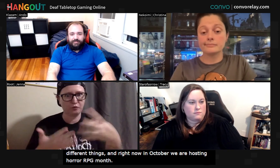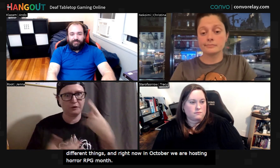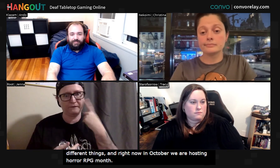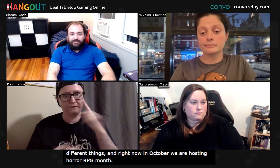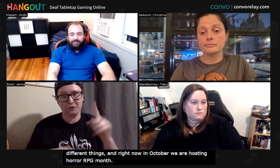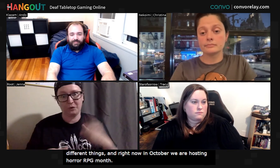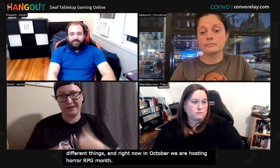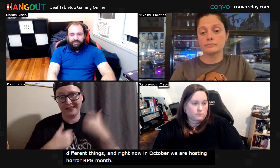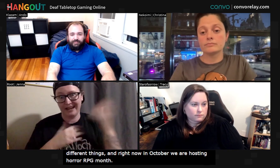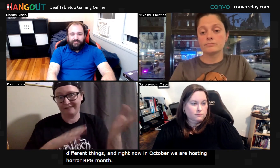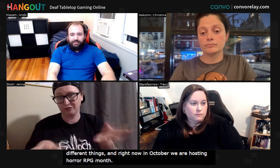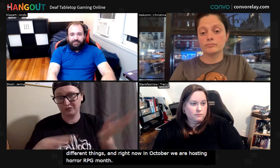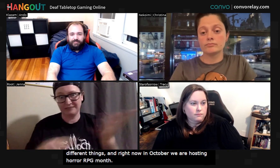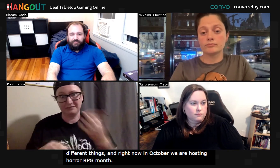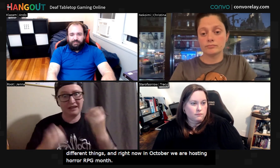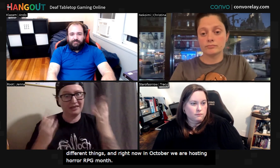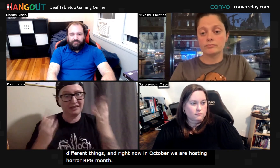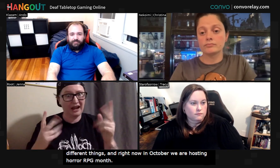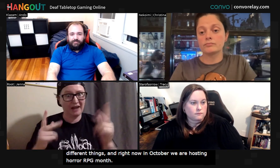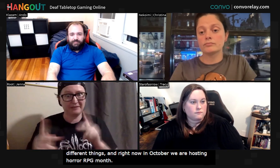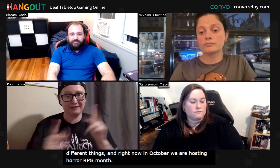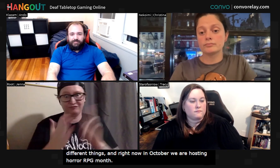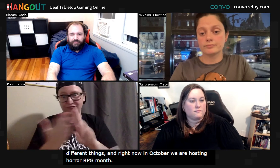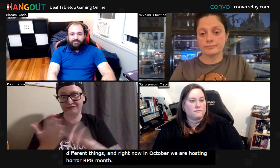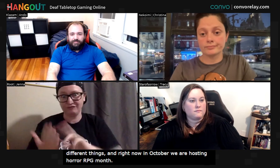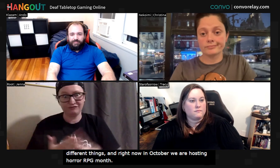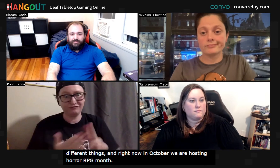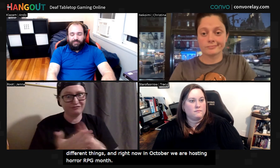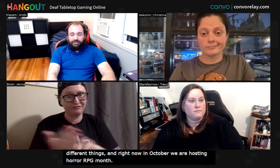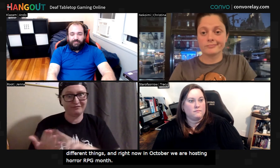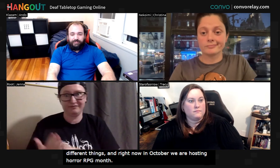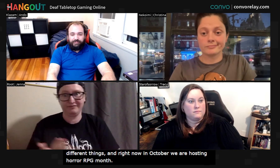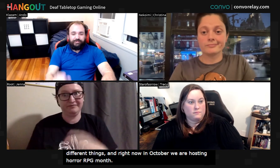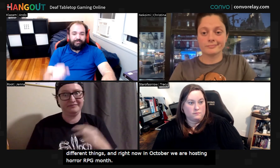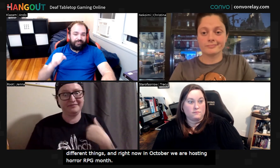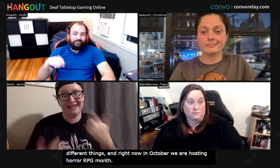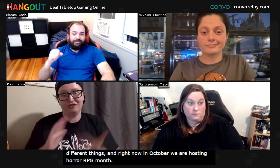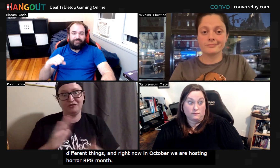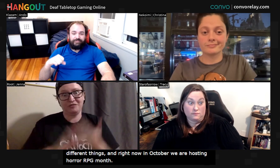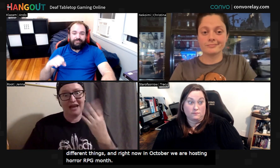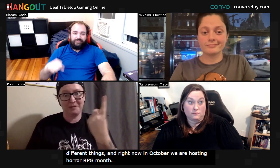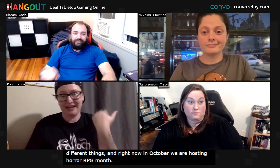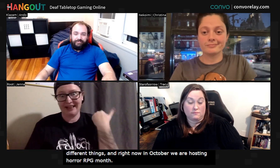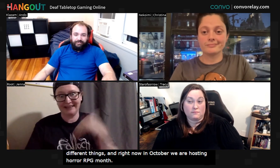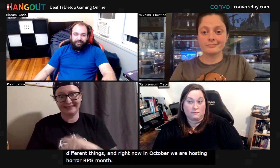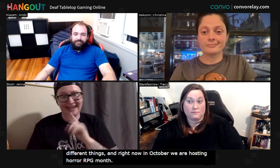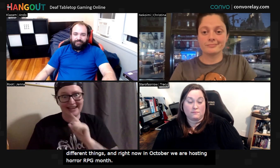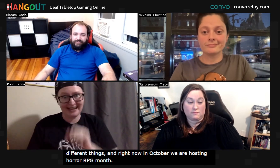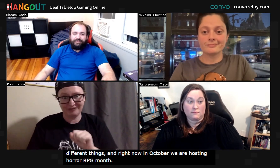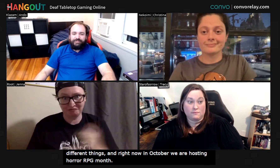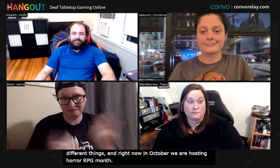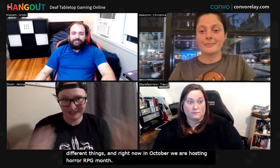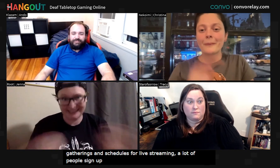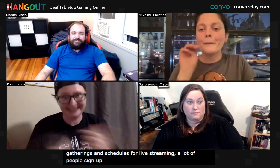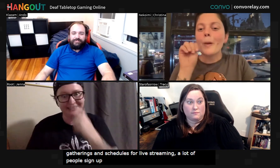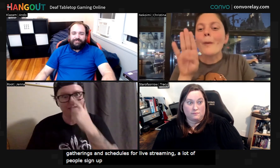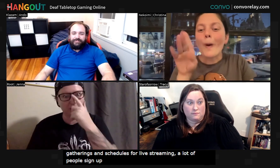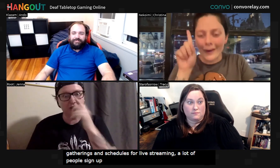and schedules for live streaming, and a lot of people sign up. And I just ran one last night actually,